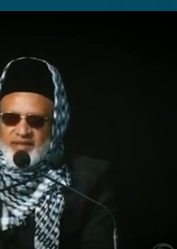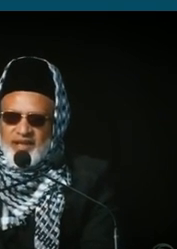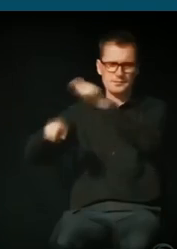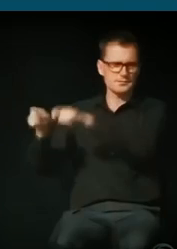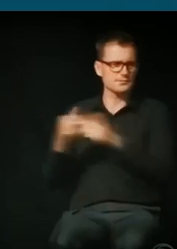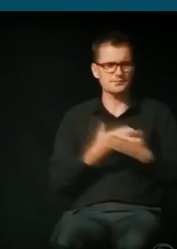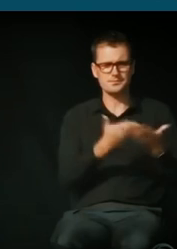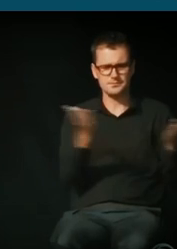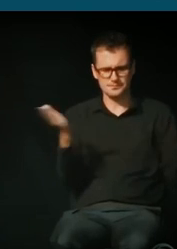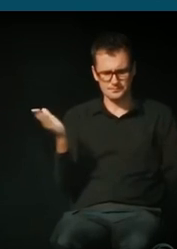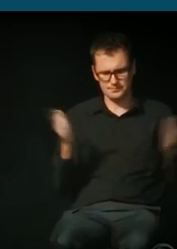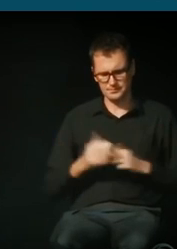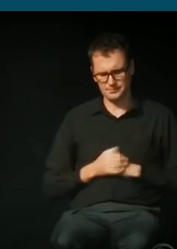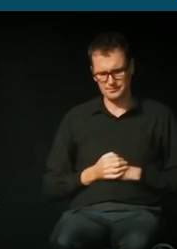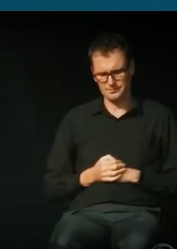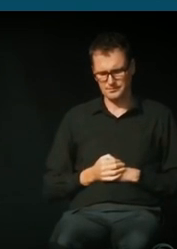Inna